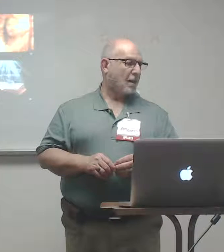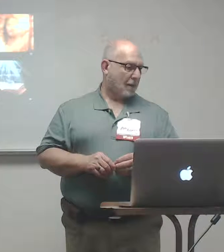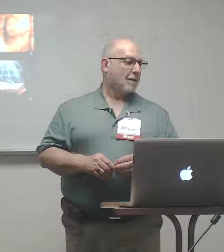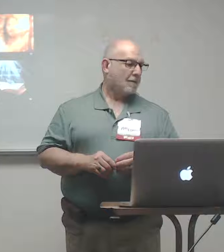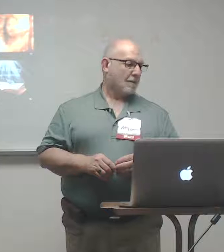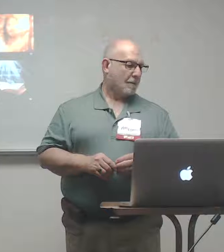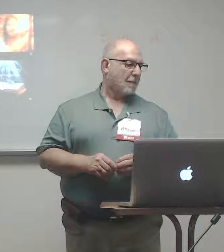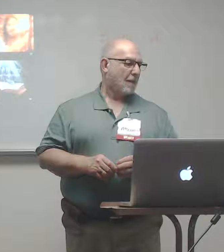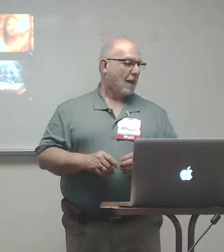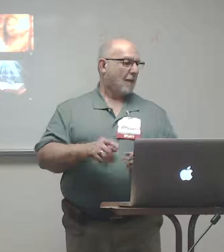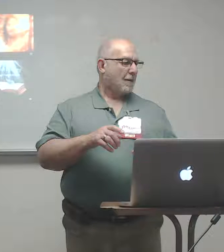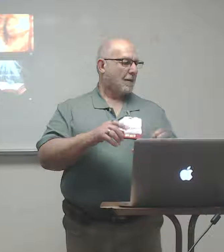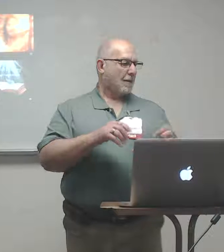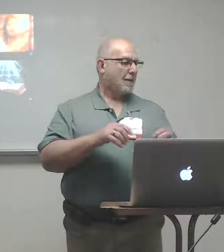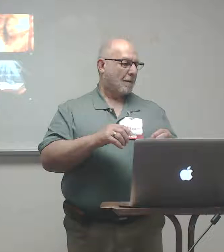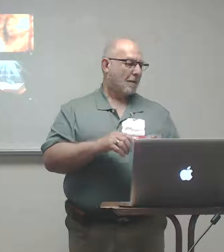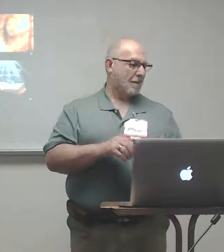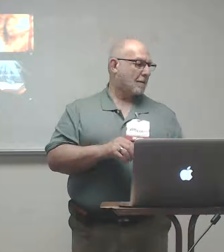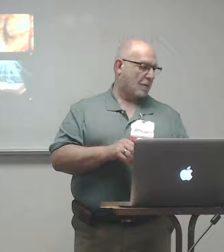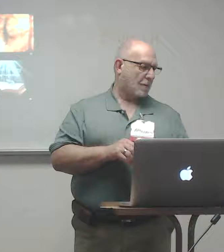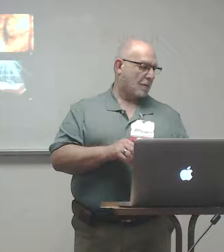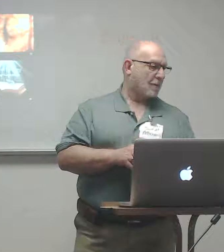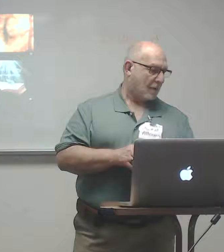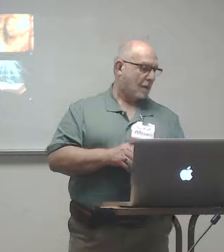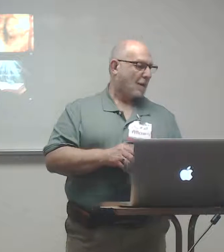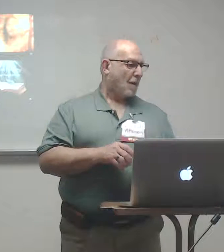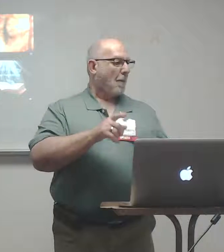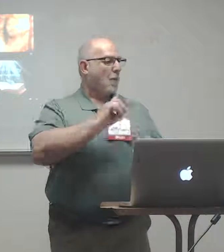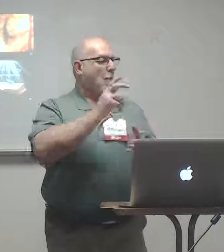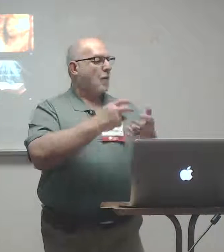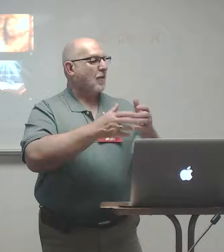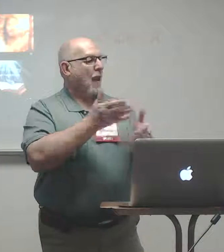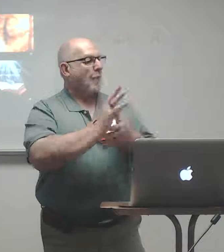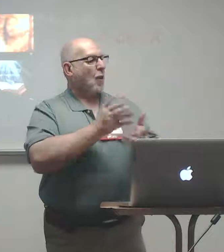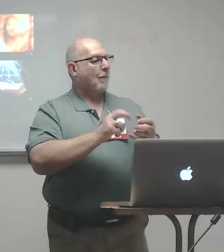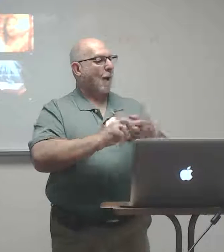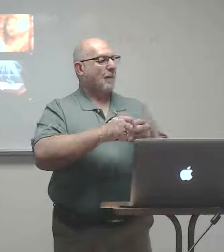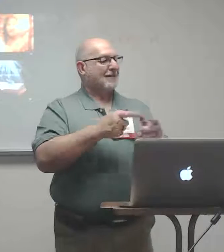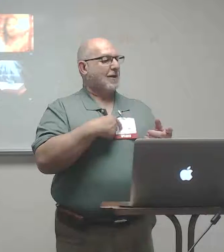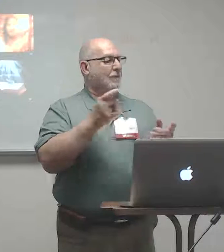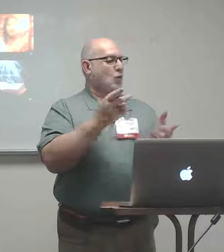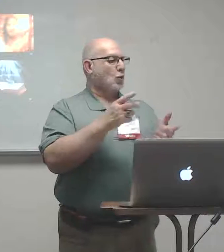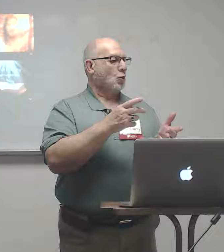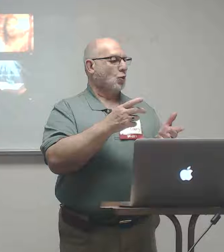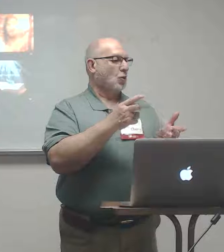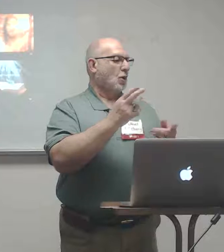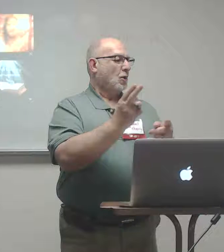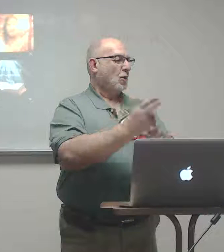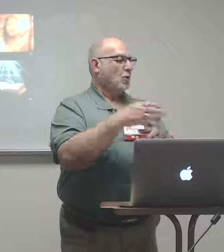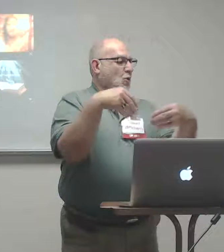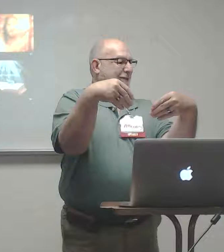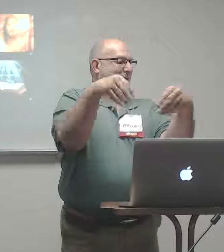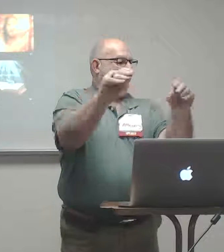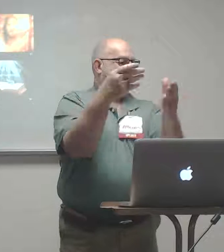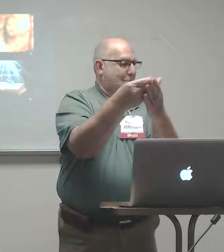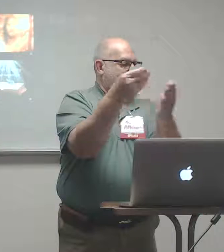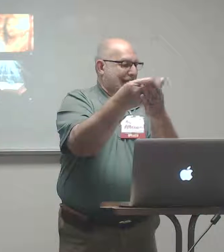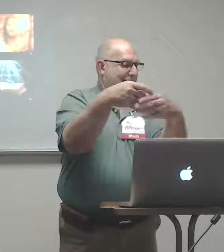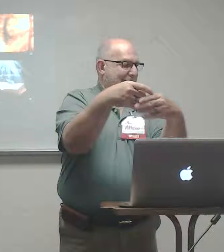Legally, you can bring it out and print them out and hand them out in class, but you can't just hand them out to anyone. That's right. You